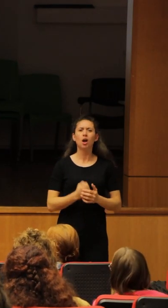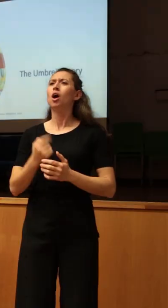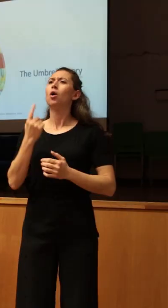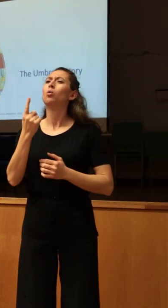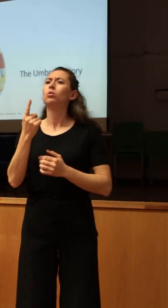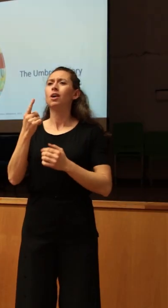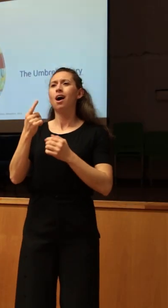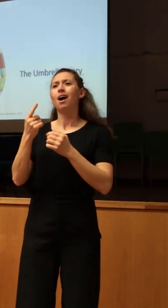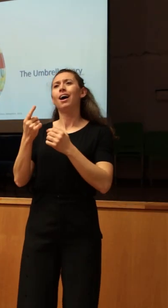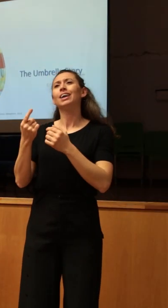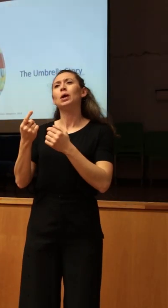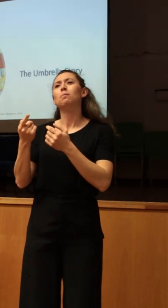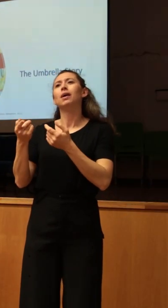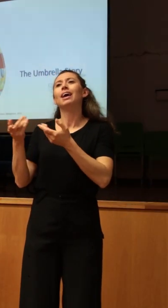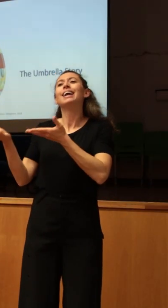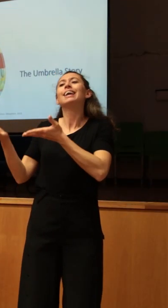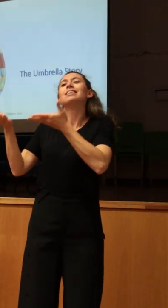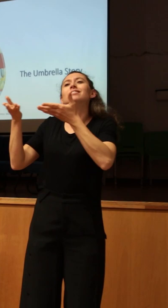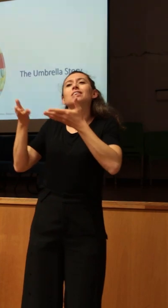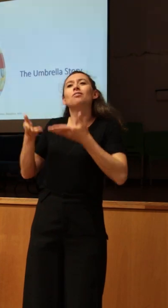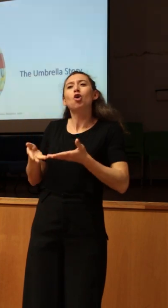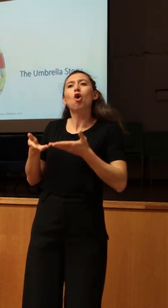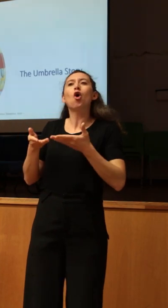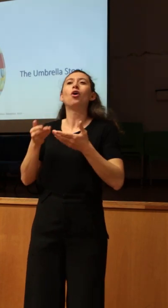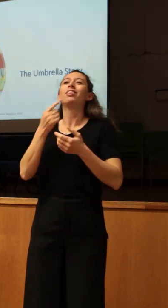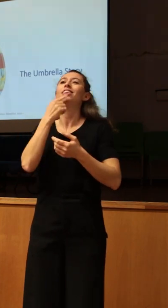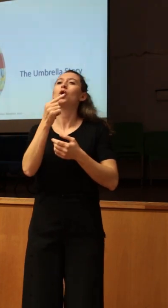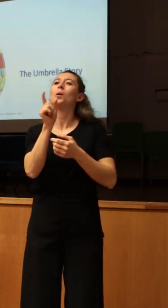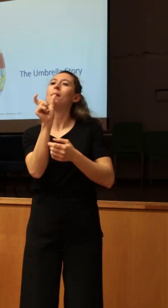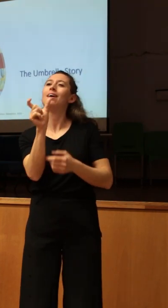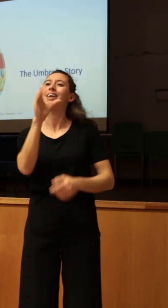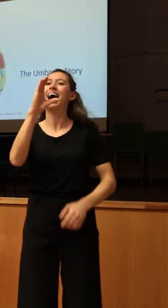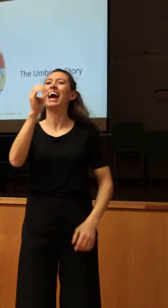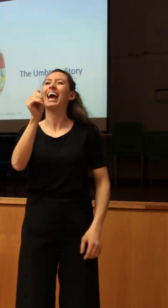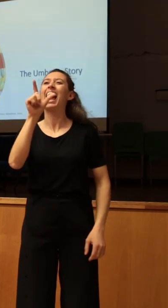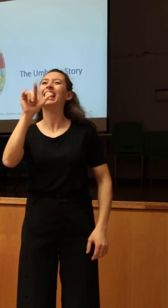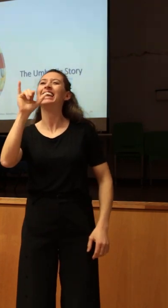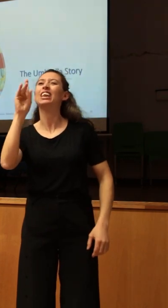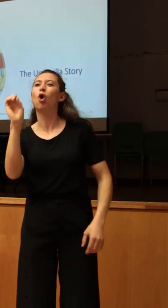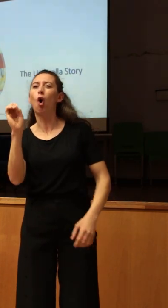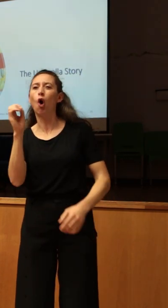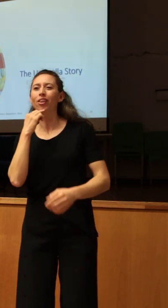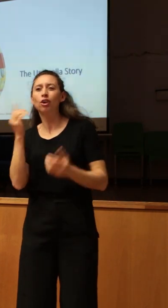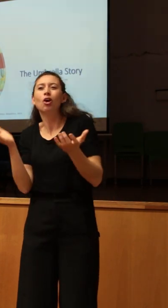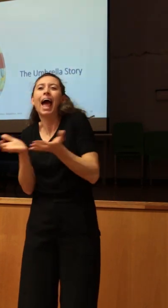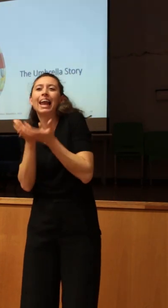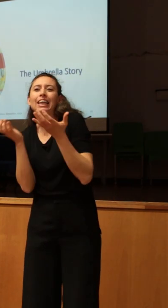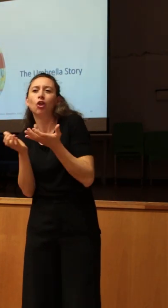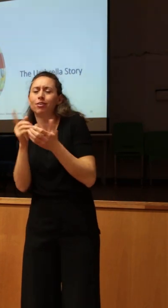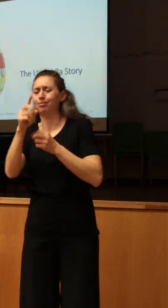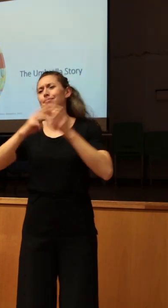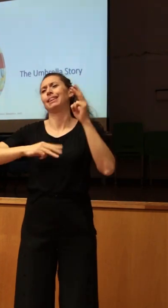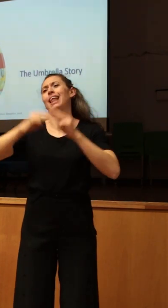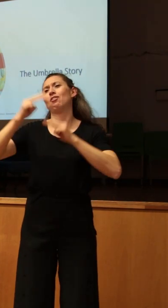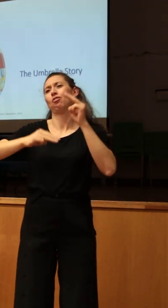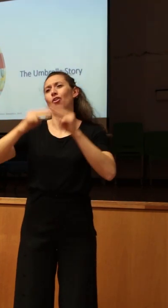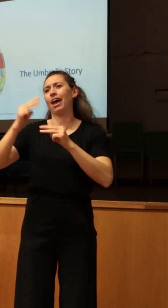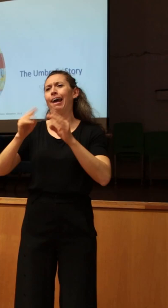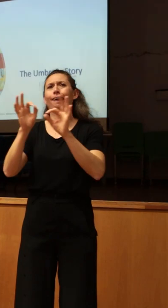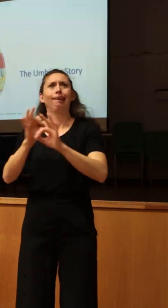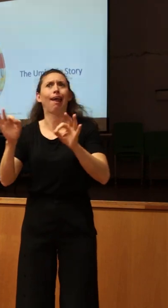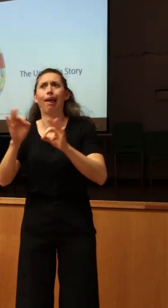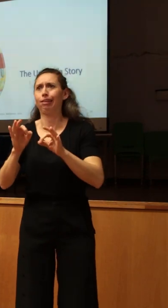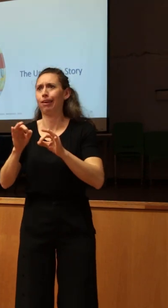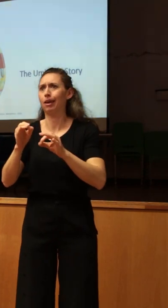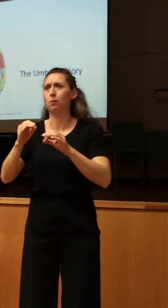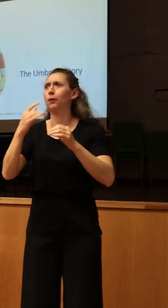cálida. And warm here is a metaphor, right? Cálido es una metáfora. Because nobody's turning the gas stove on. Nadie está